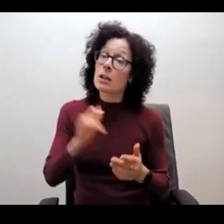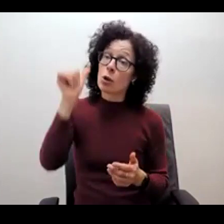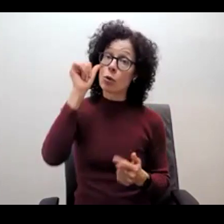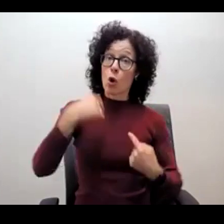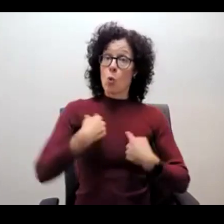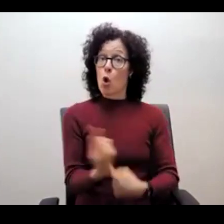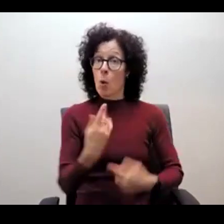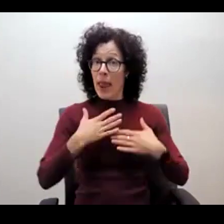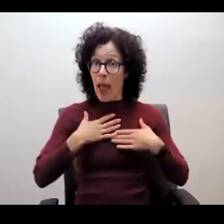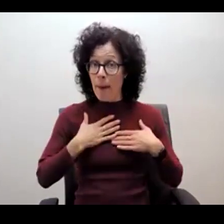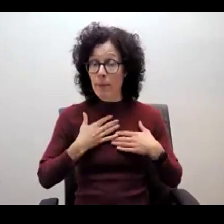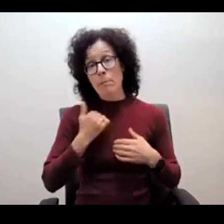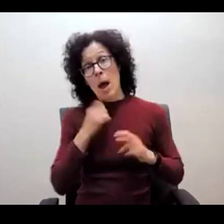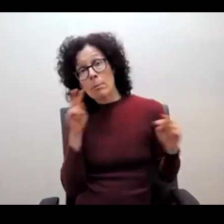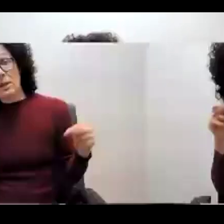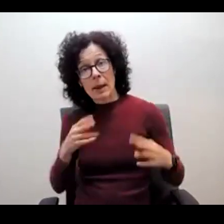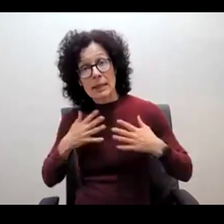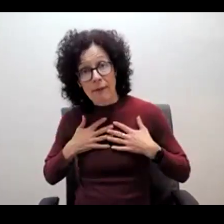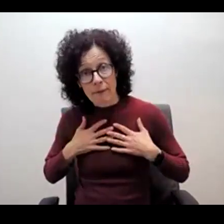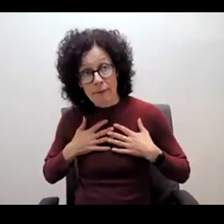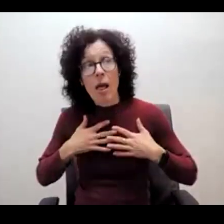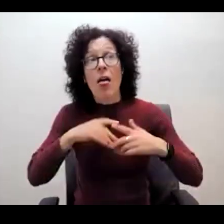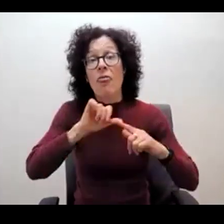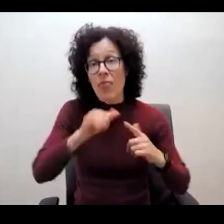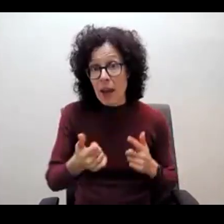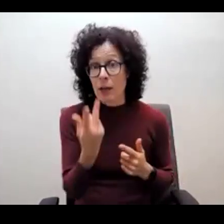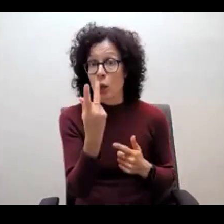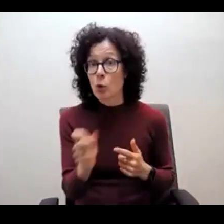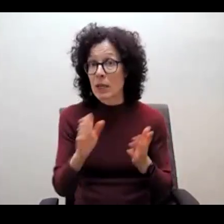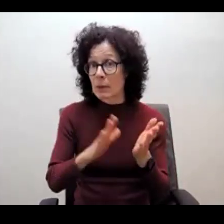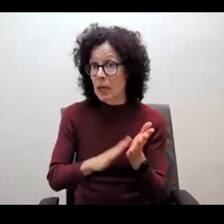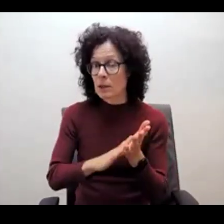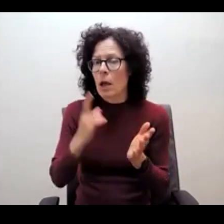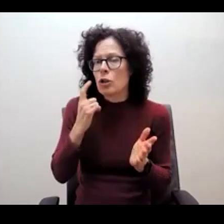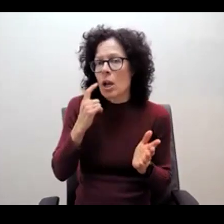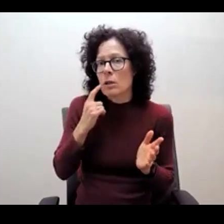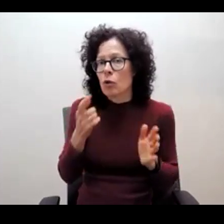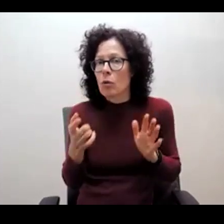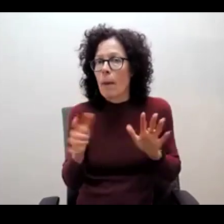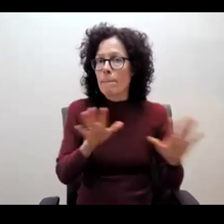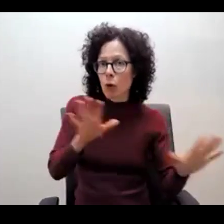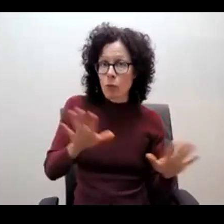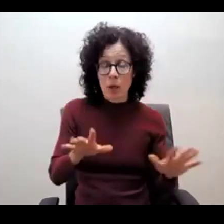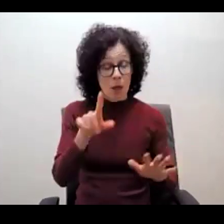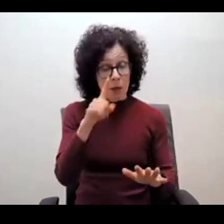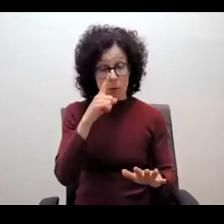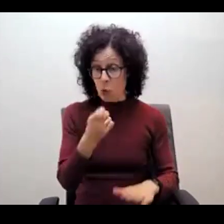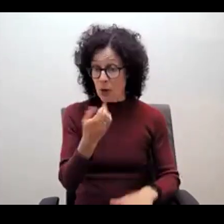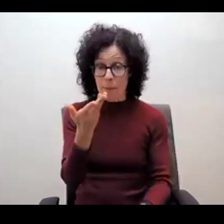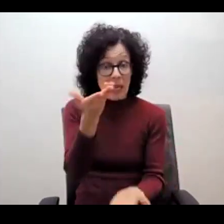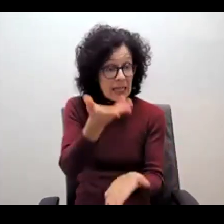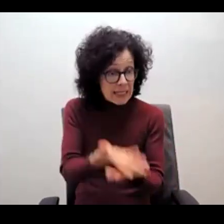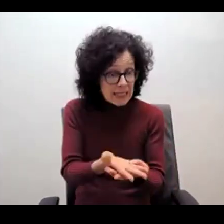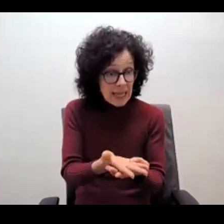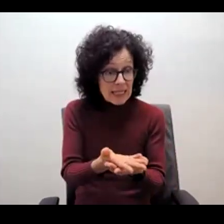from. Then about 20 minutes of gentle movement, which you can do seated or standing or even lying in